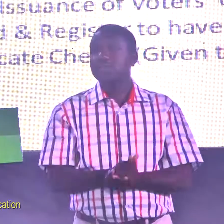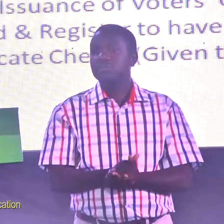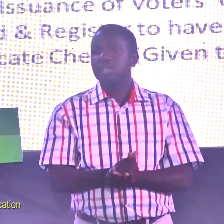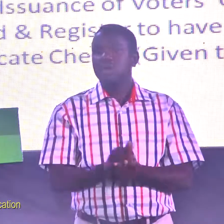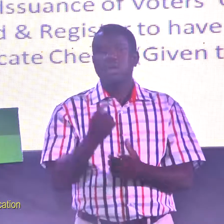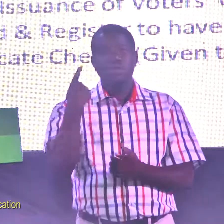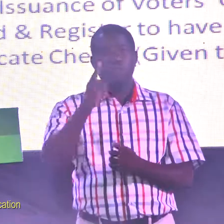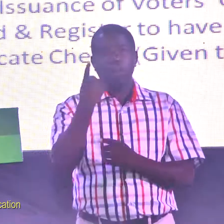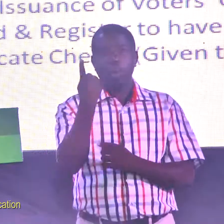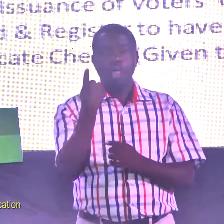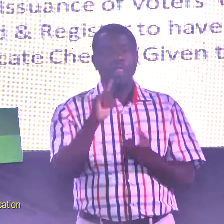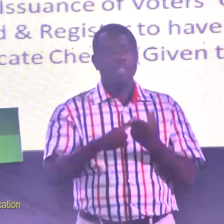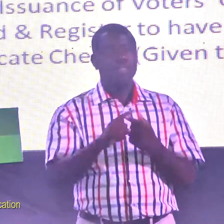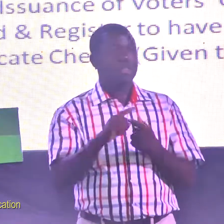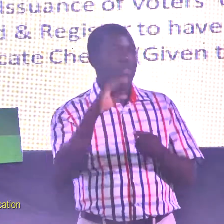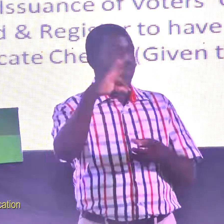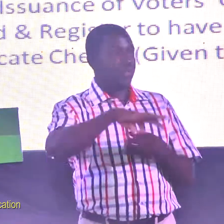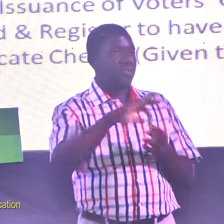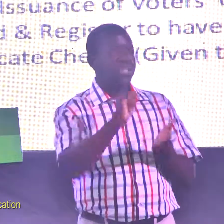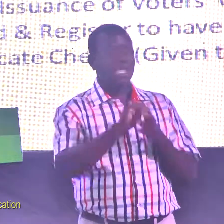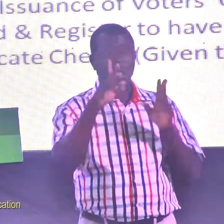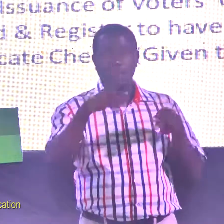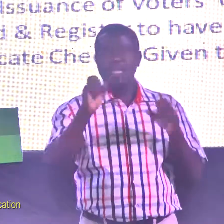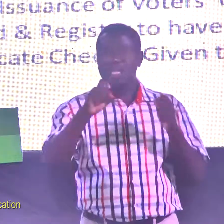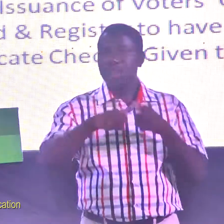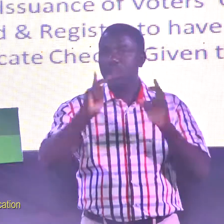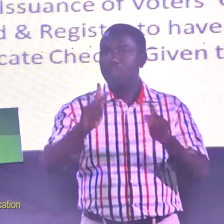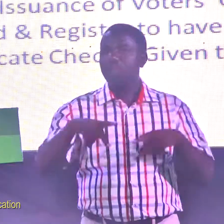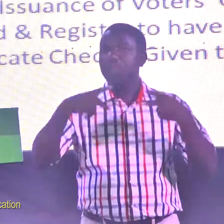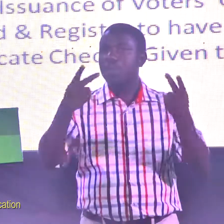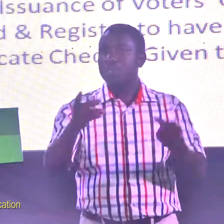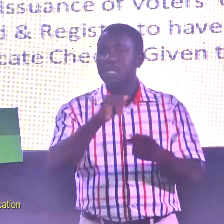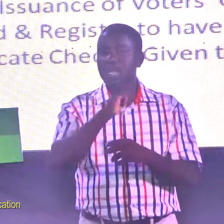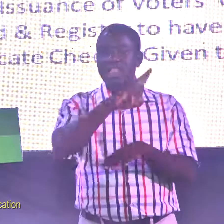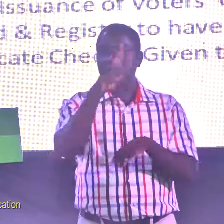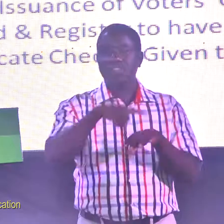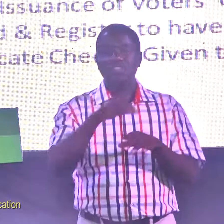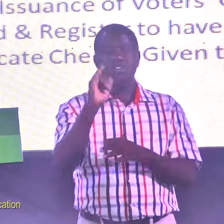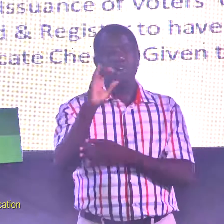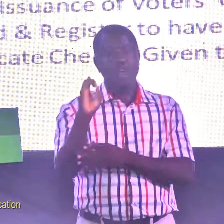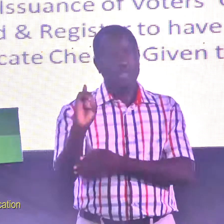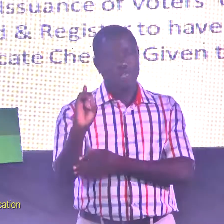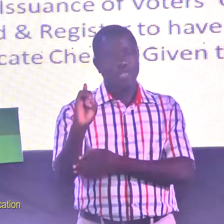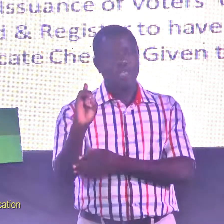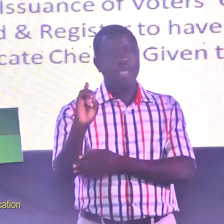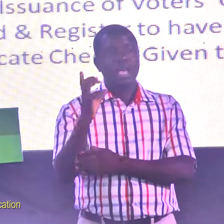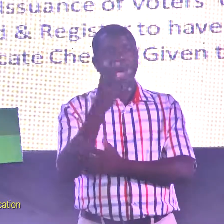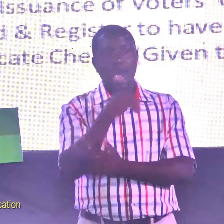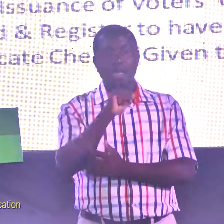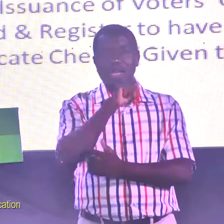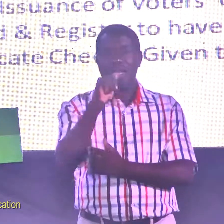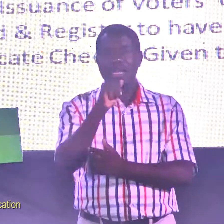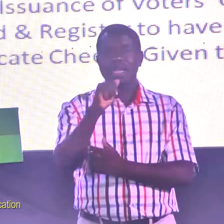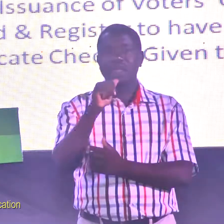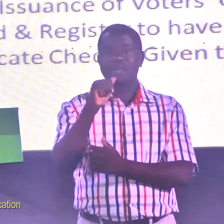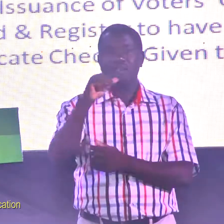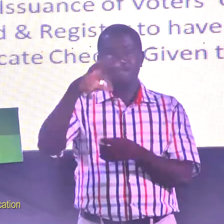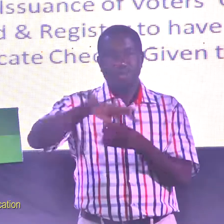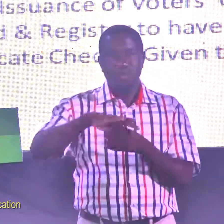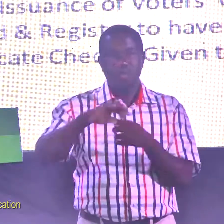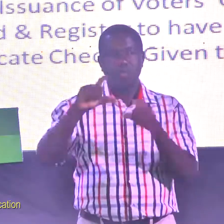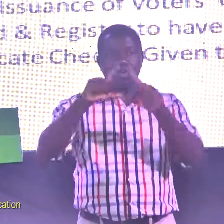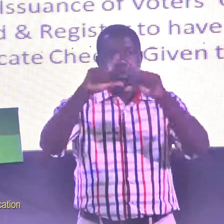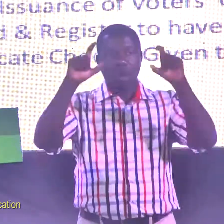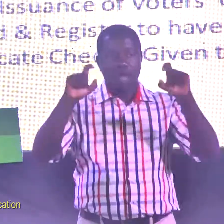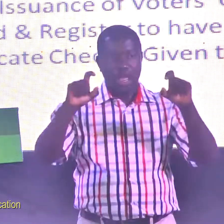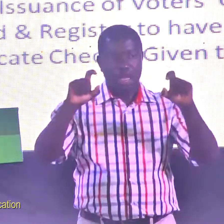For one to vote, that person has to produce a national ID and a voter's card,